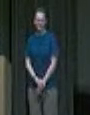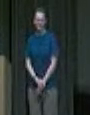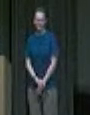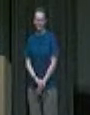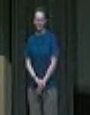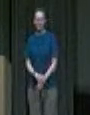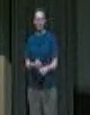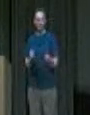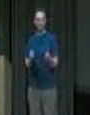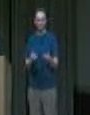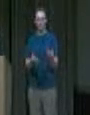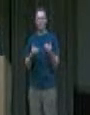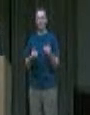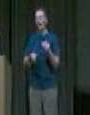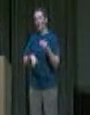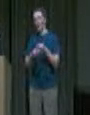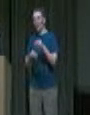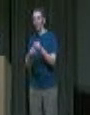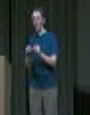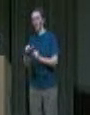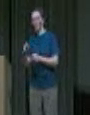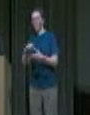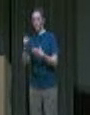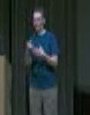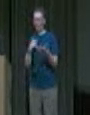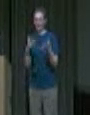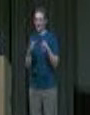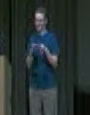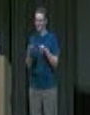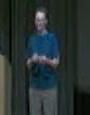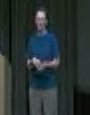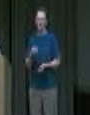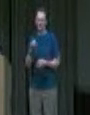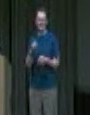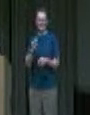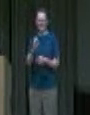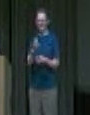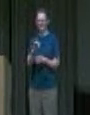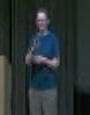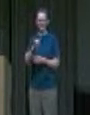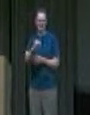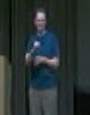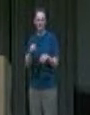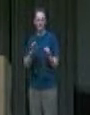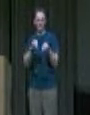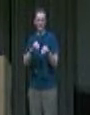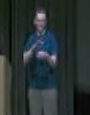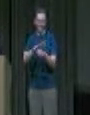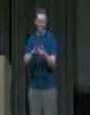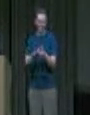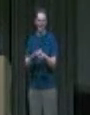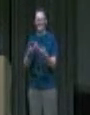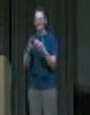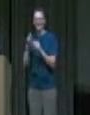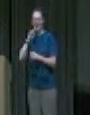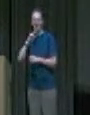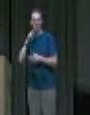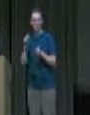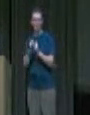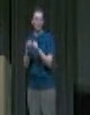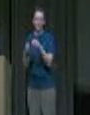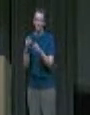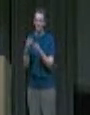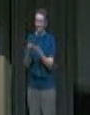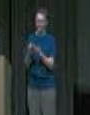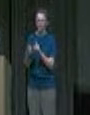All right, those additional projects that I mentioned. So the sediment placement area, the City of Akron is with funding